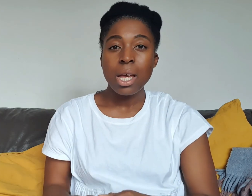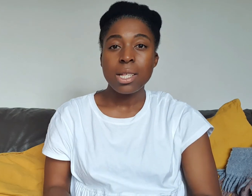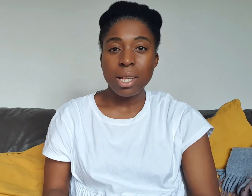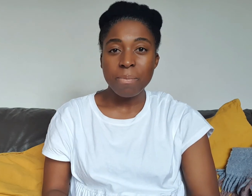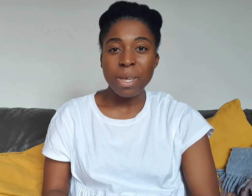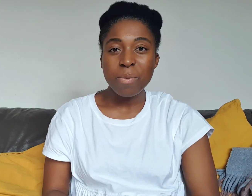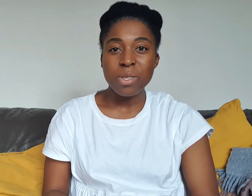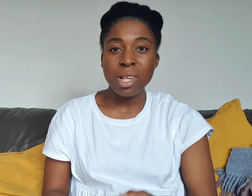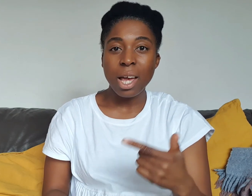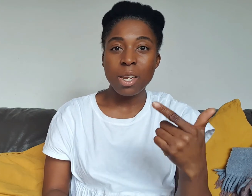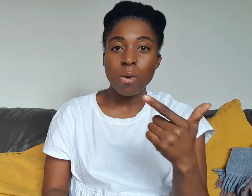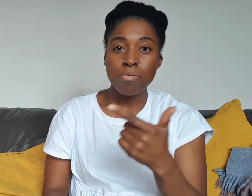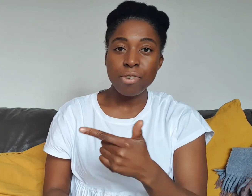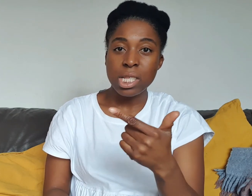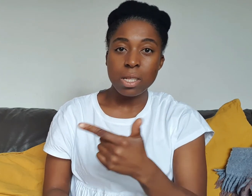Some people sign Bristol.